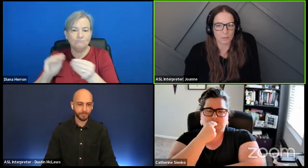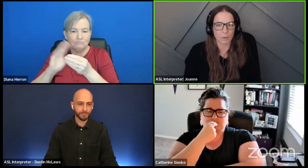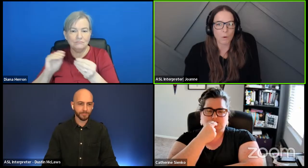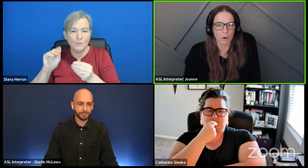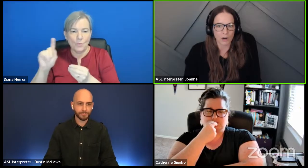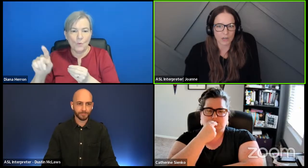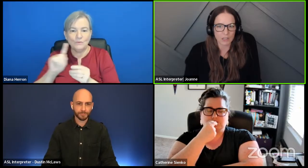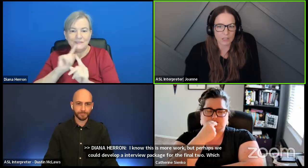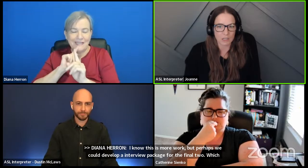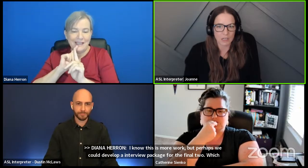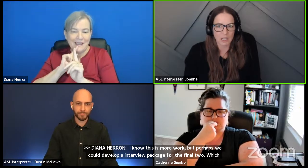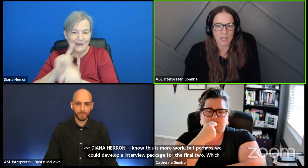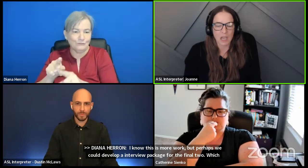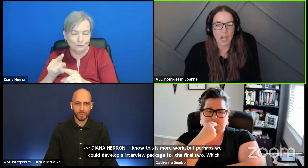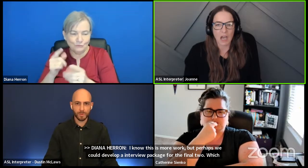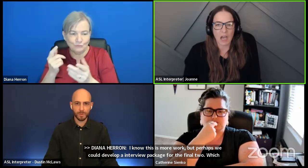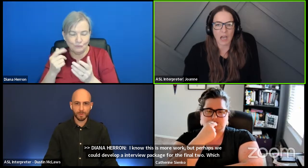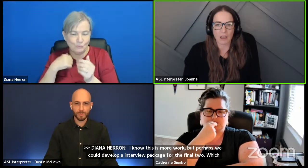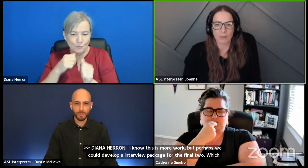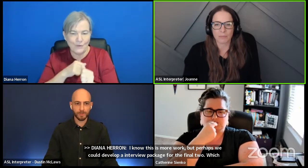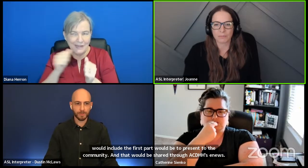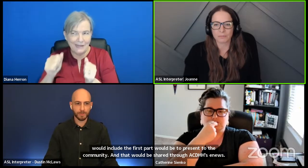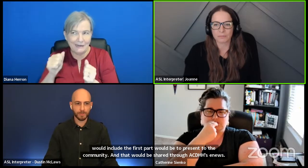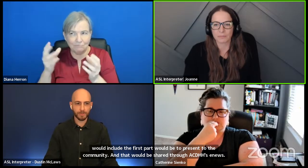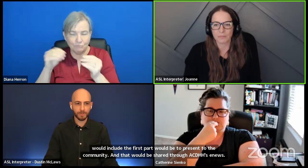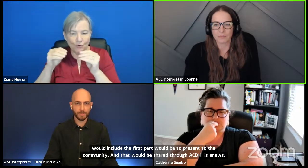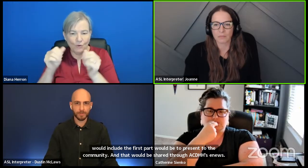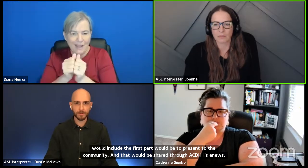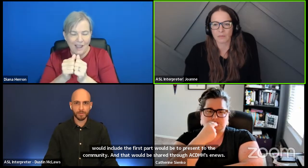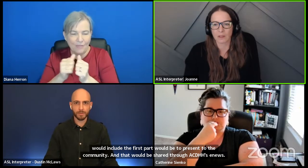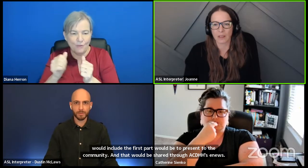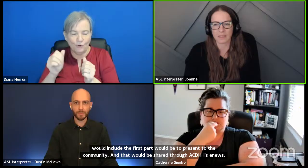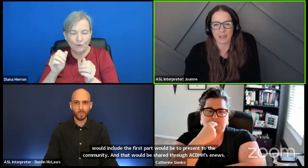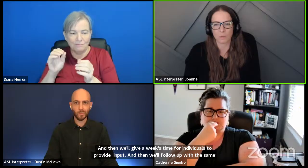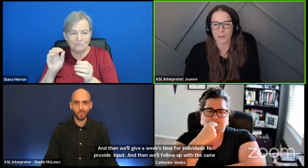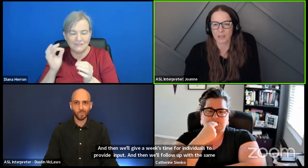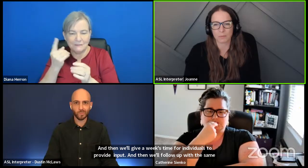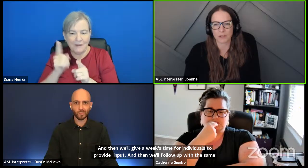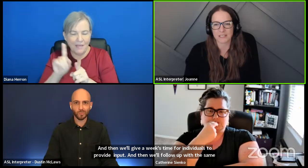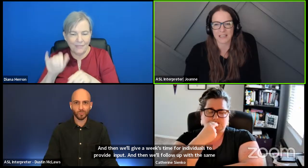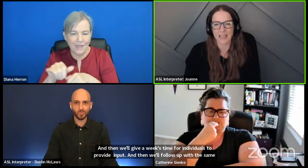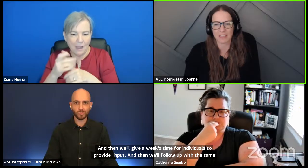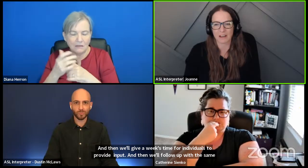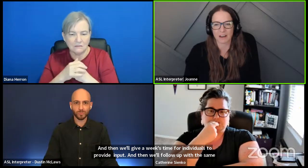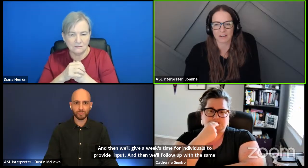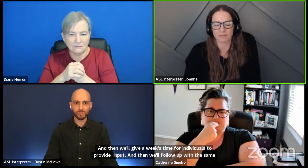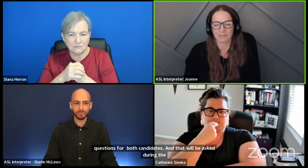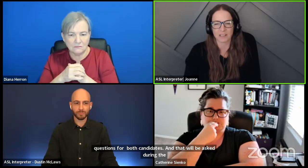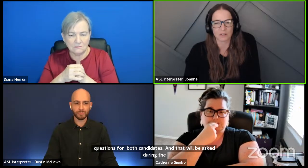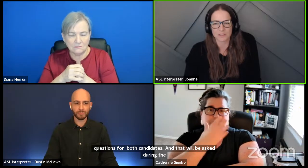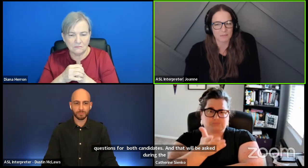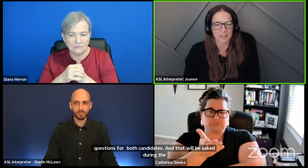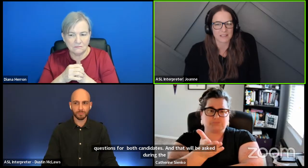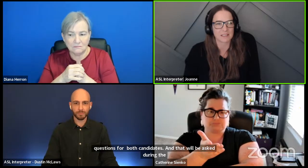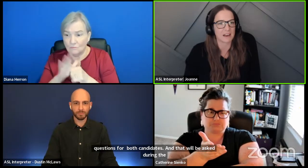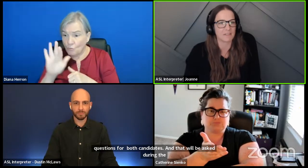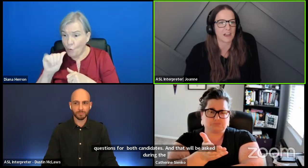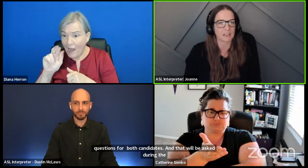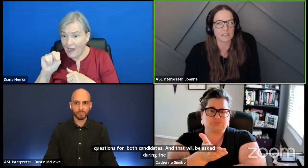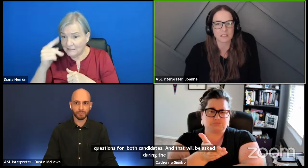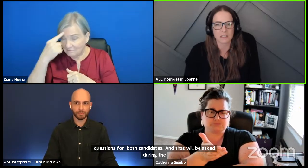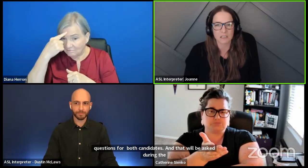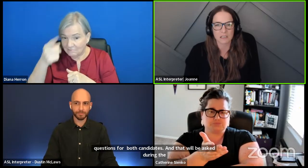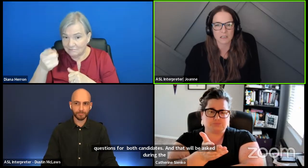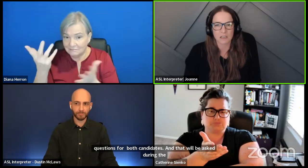interview with the board. And then we could put together something to